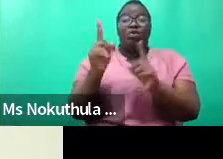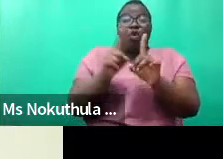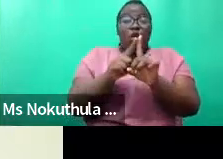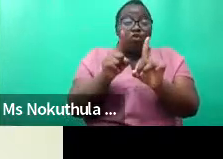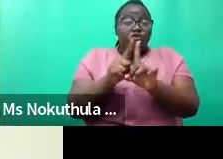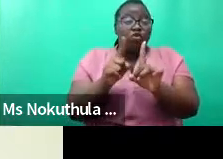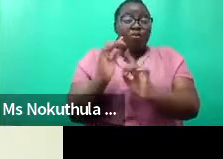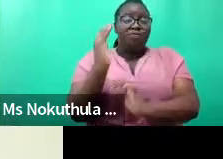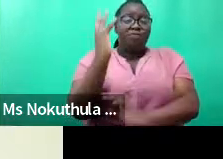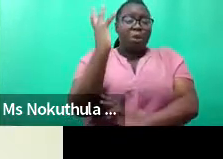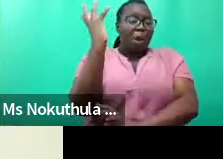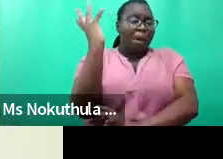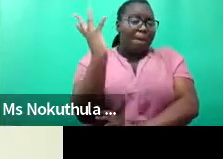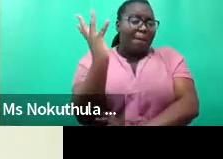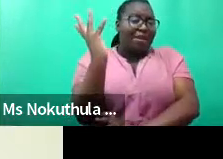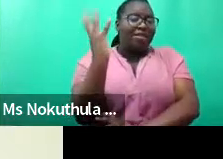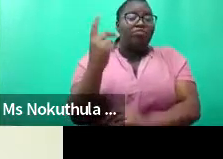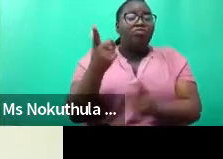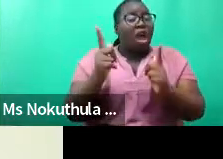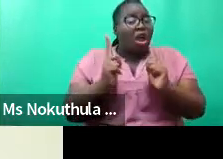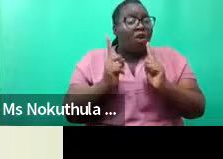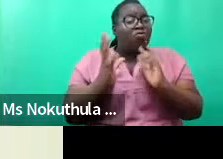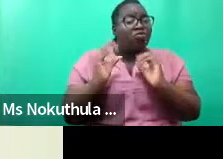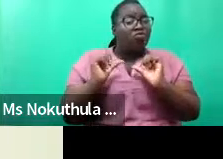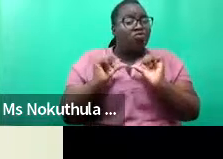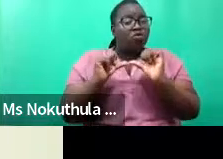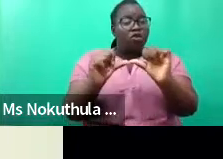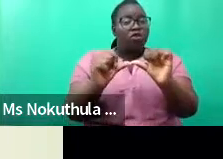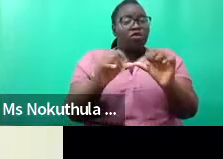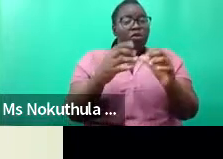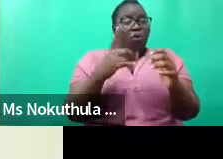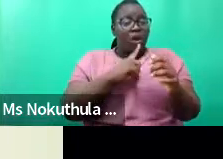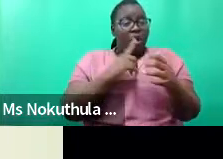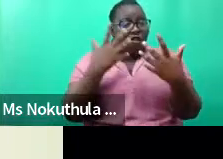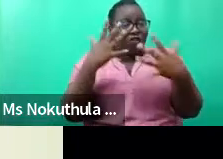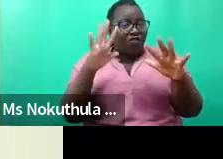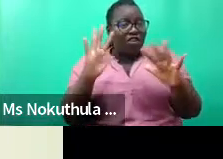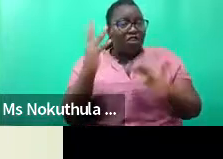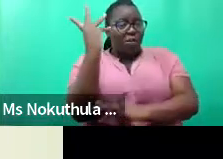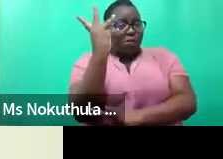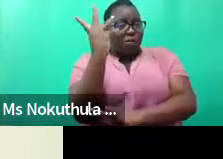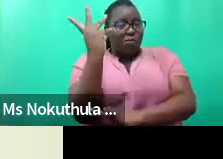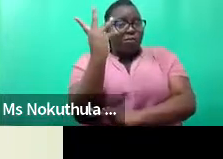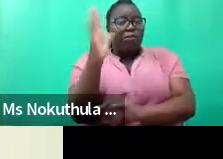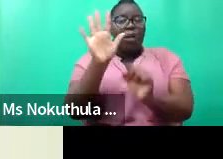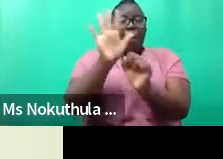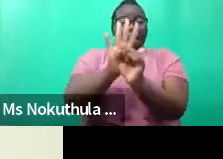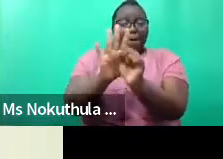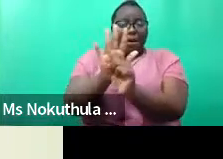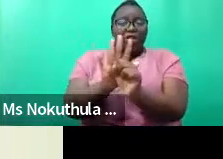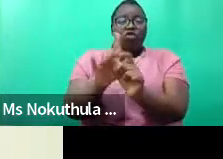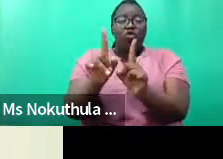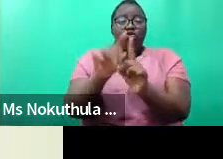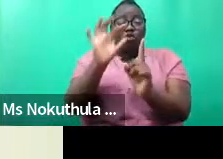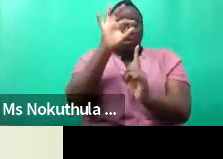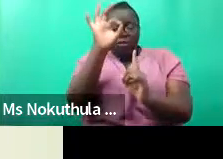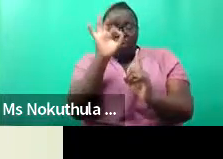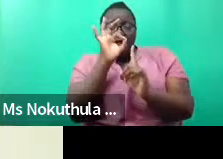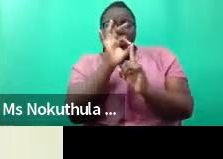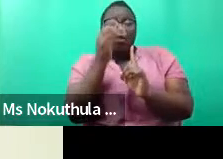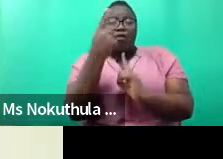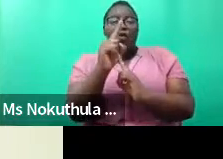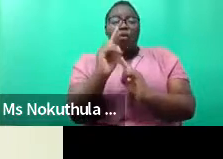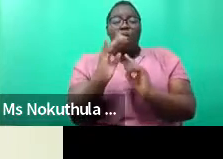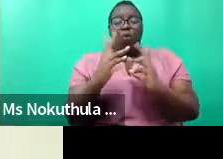presentation, allow me to move on then, having presented the background and justification for our study, allow me to